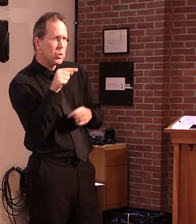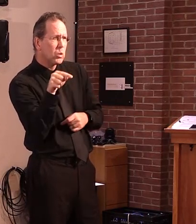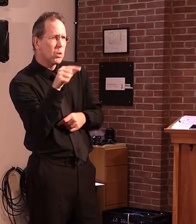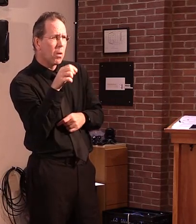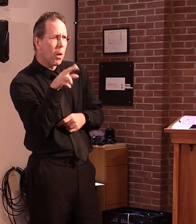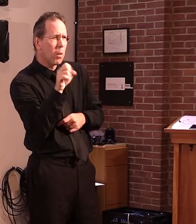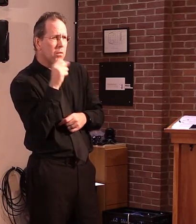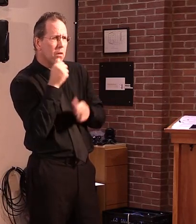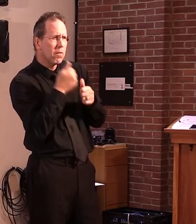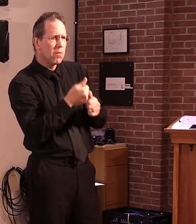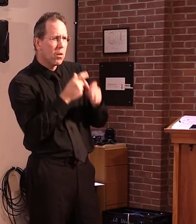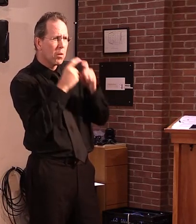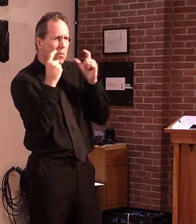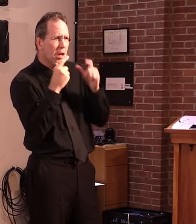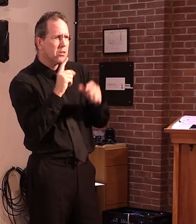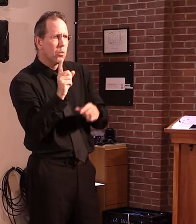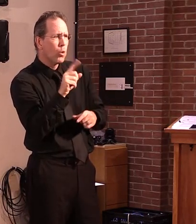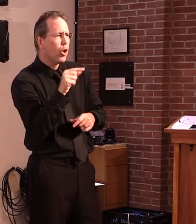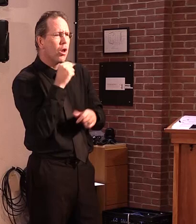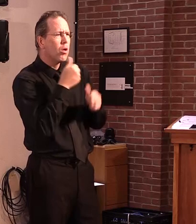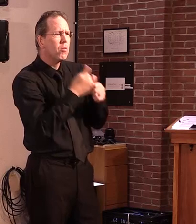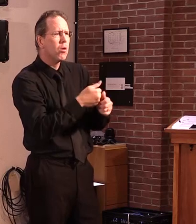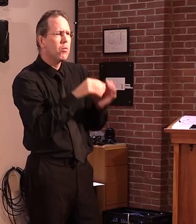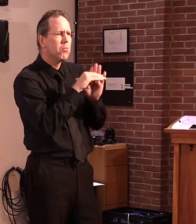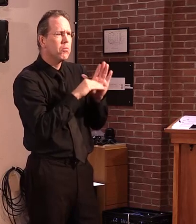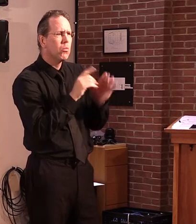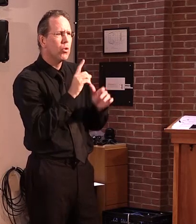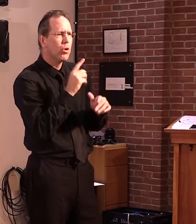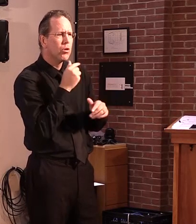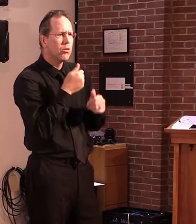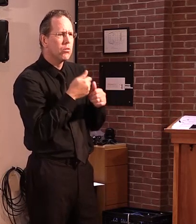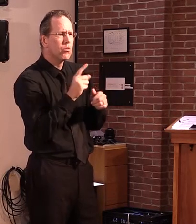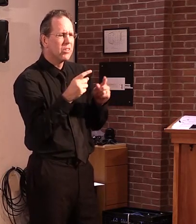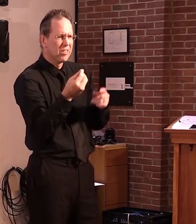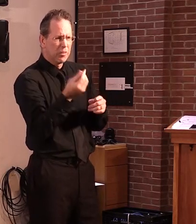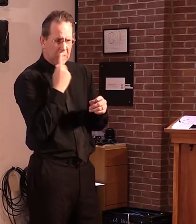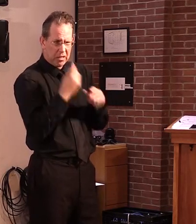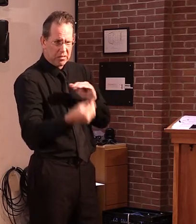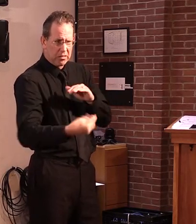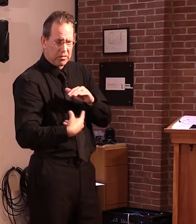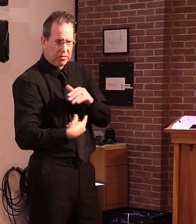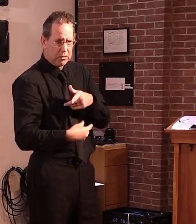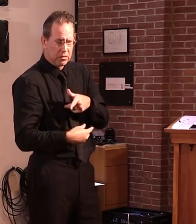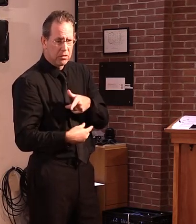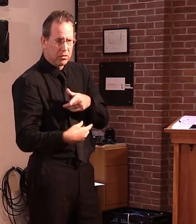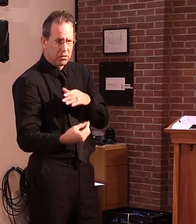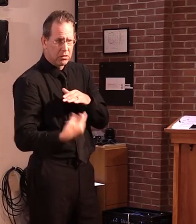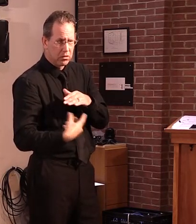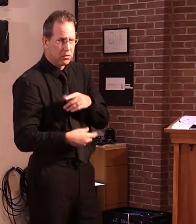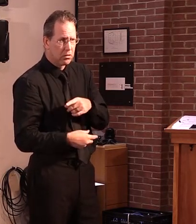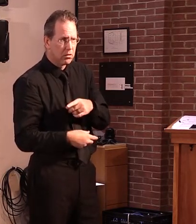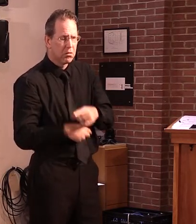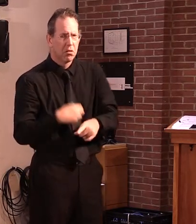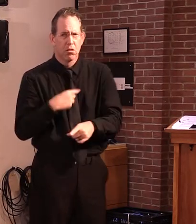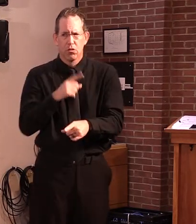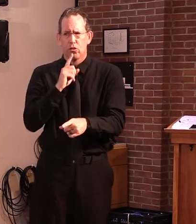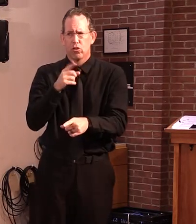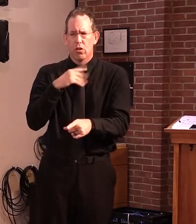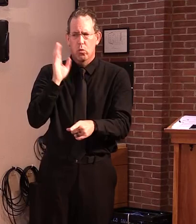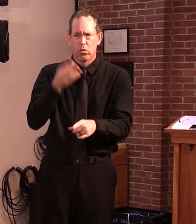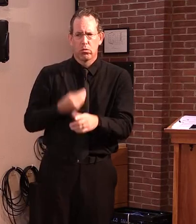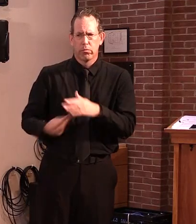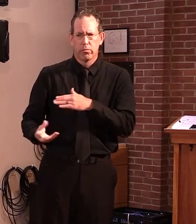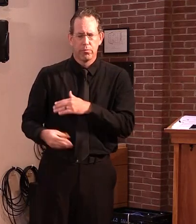child care hub that you're talking about, we can follow up on that. Yes, I will do that. Thank you. To both